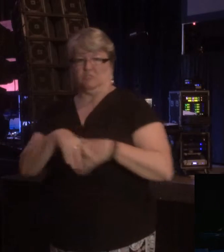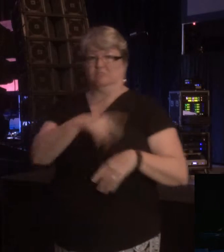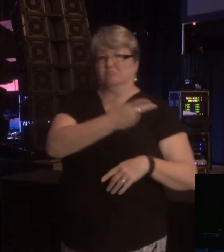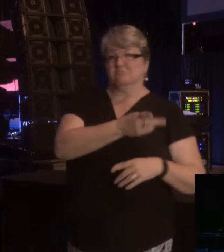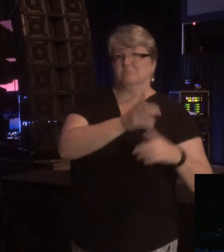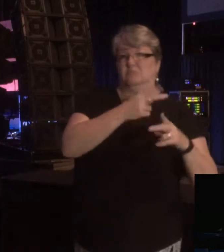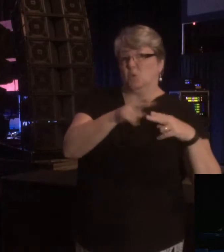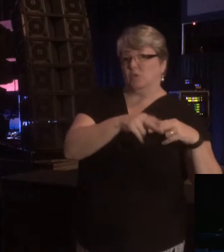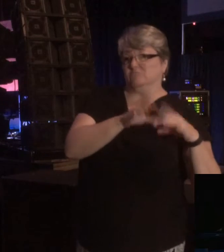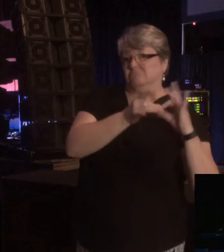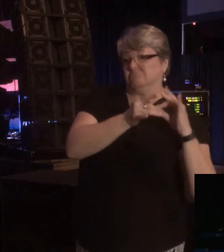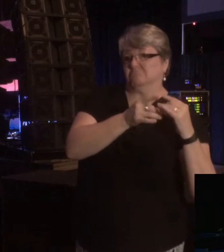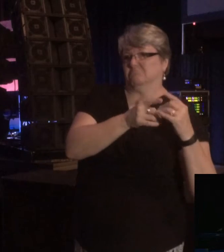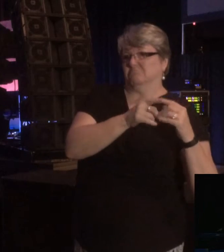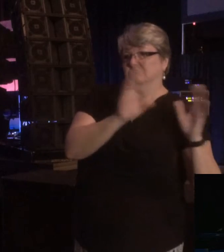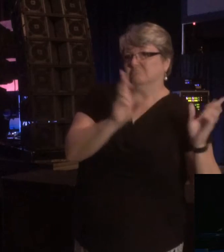people.